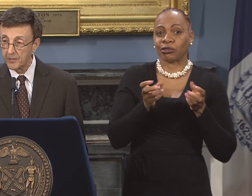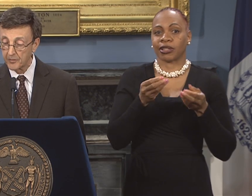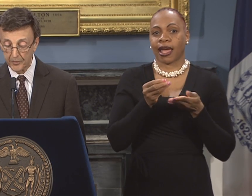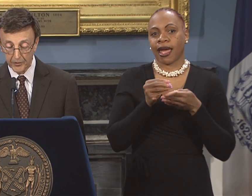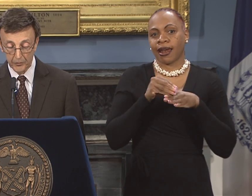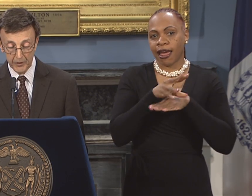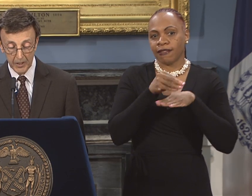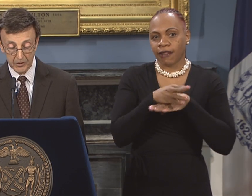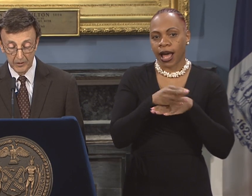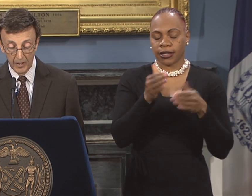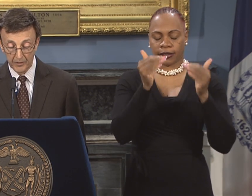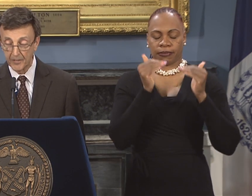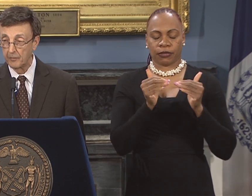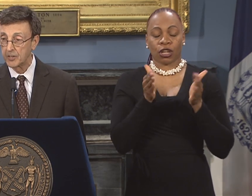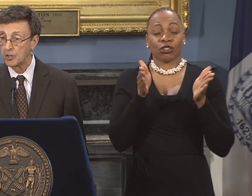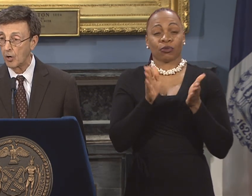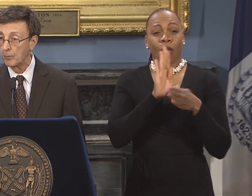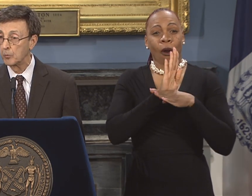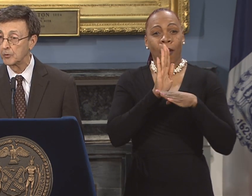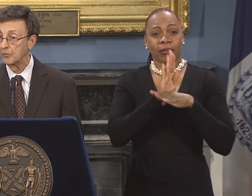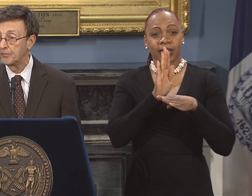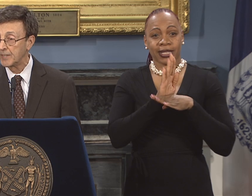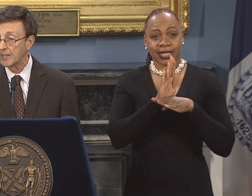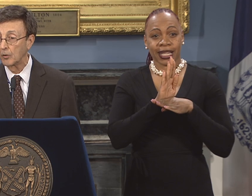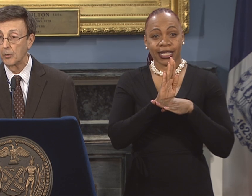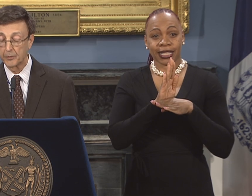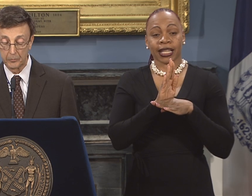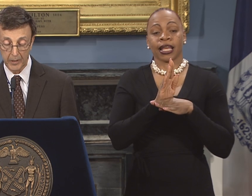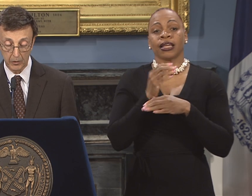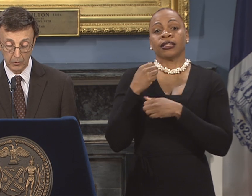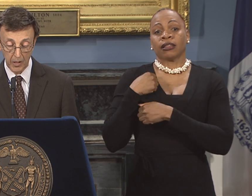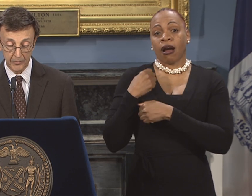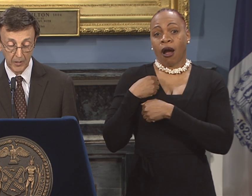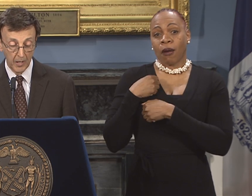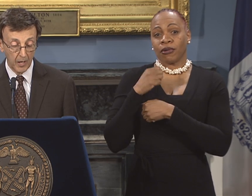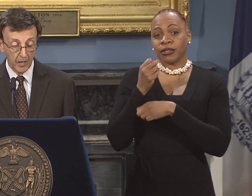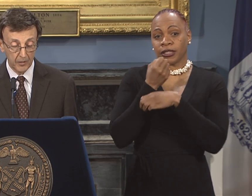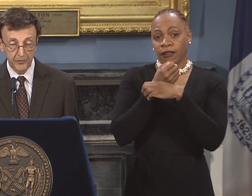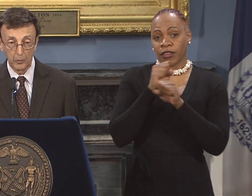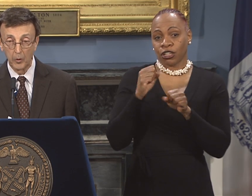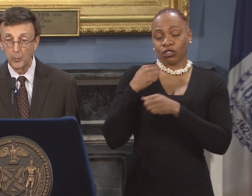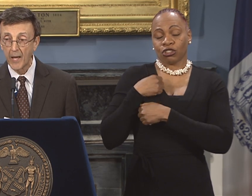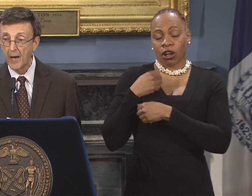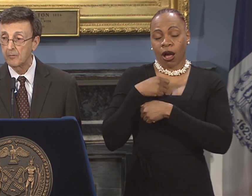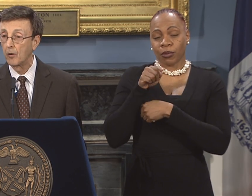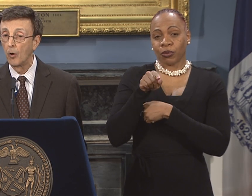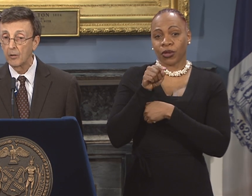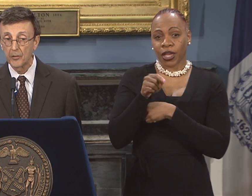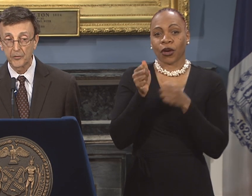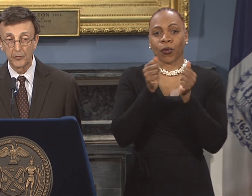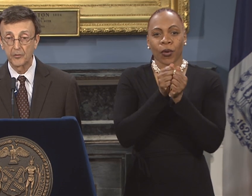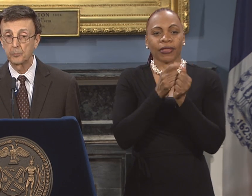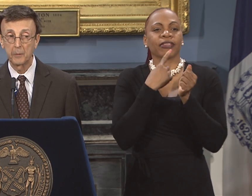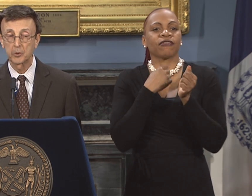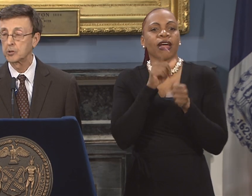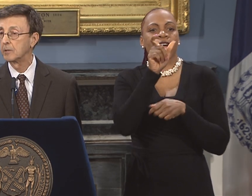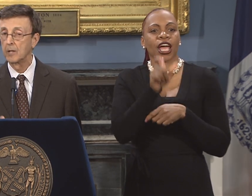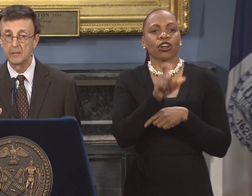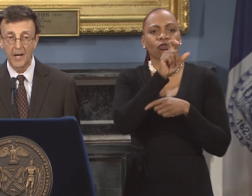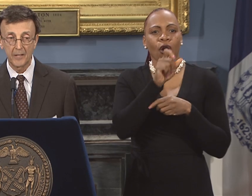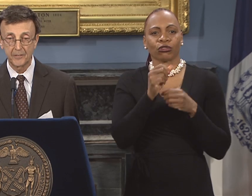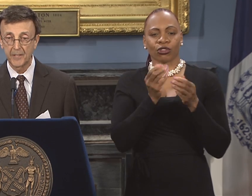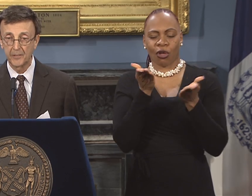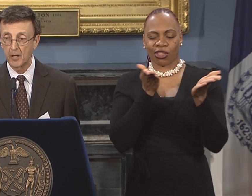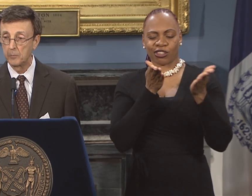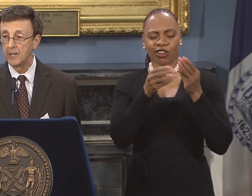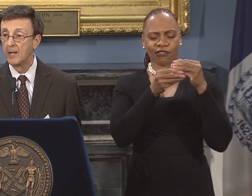Small Business Association, the Salvation Army will do feeding along with the Red Cross. So we have all of those services. People should